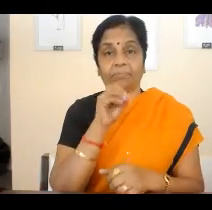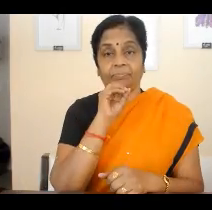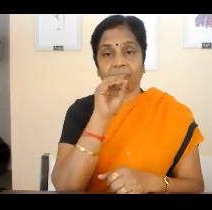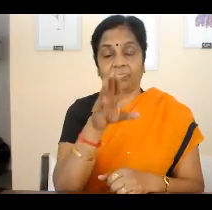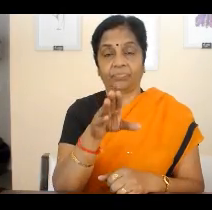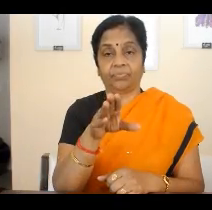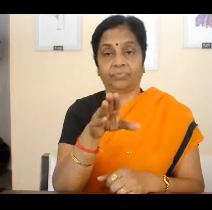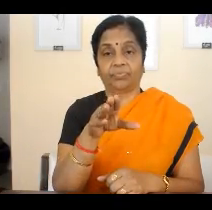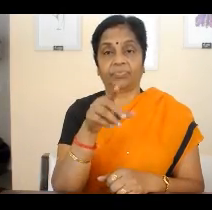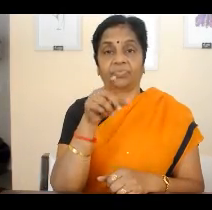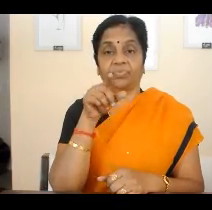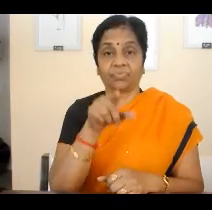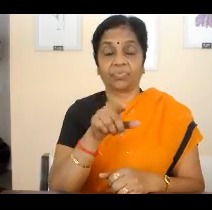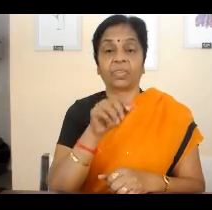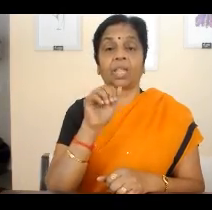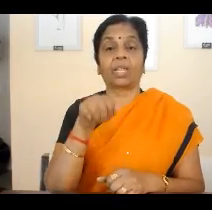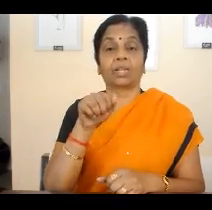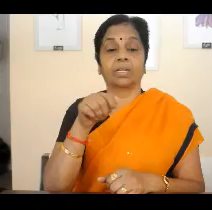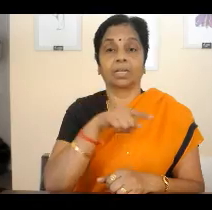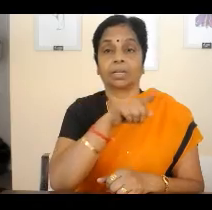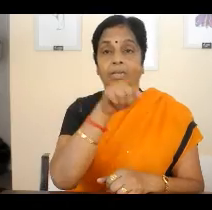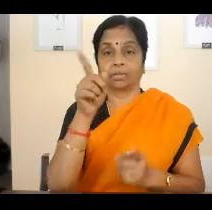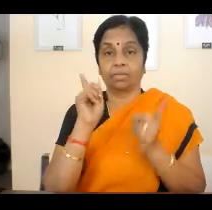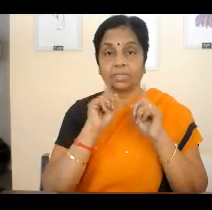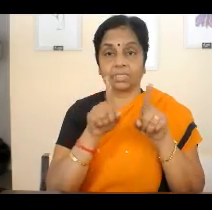should be in an accessible environment.